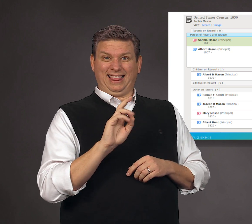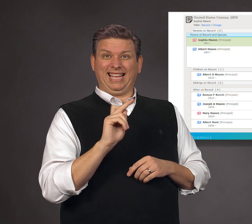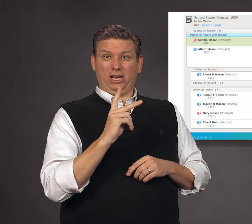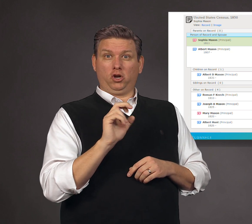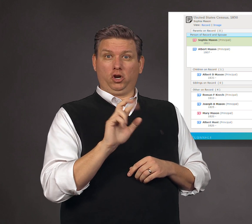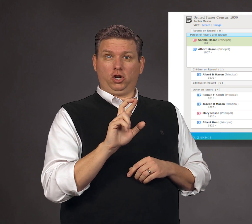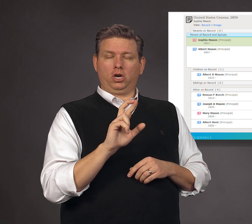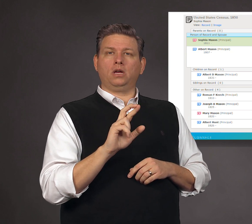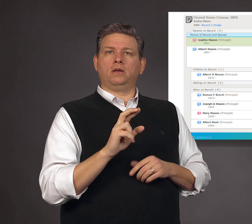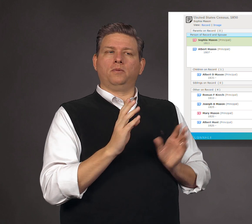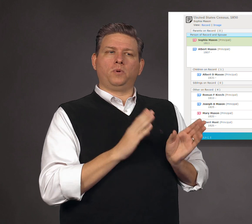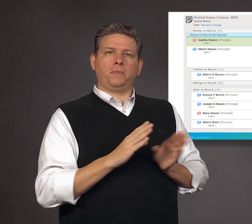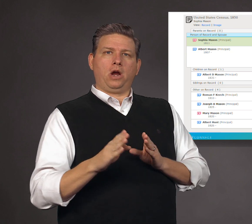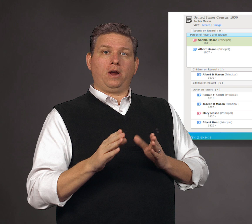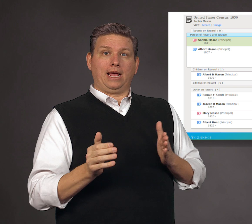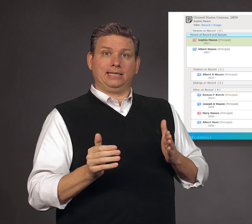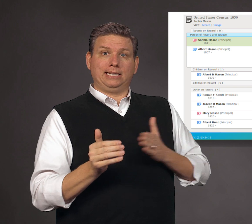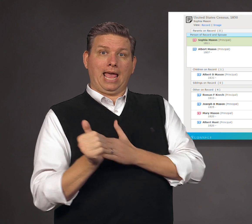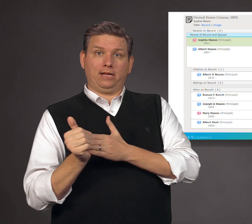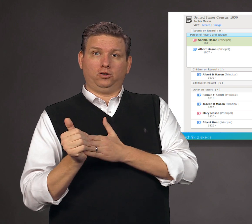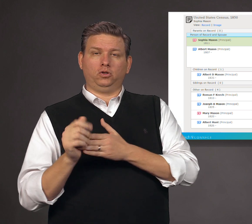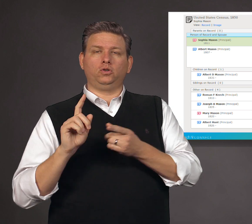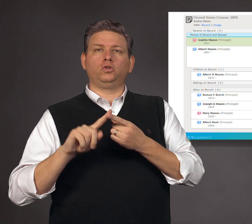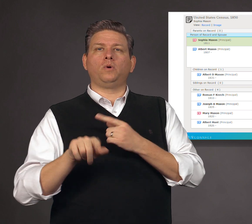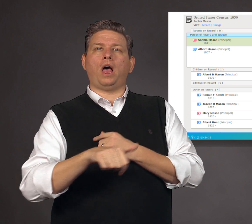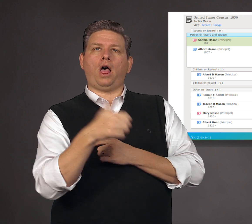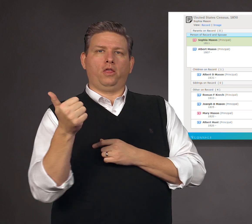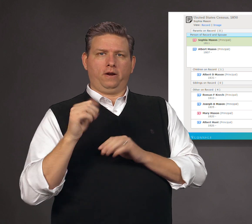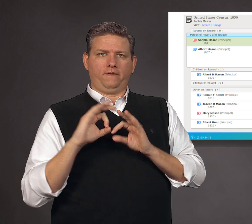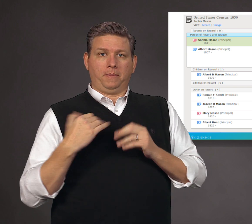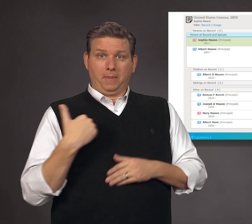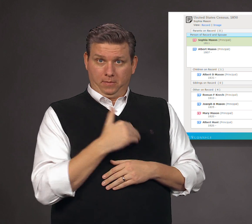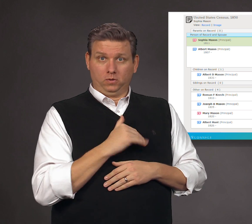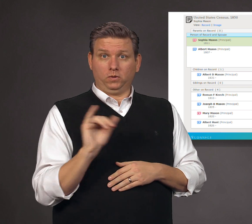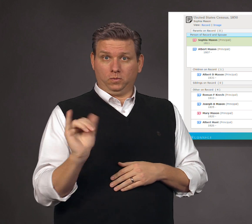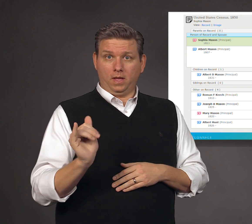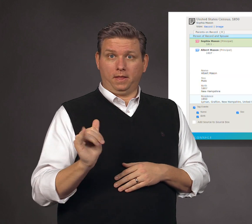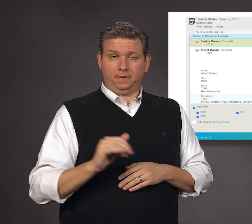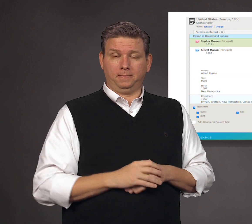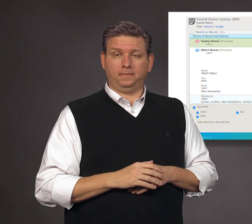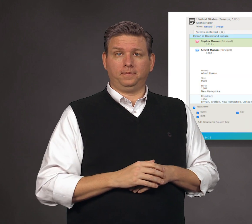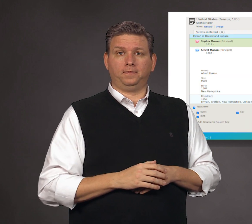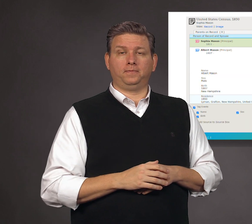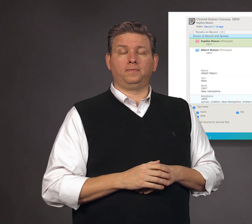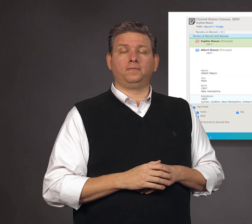and attach the record to other family members that are mentioned in the record.